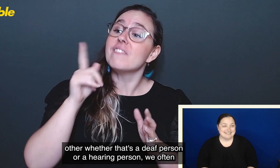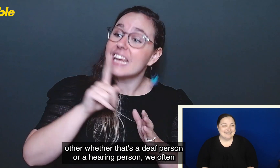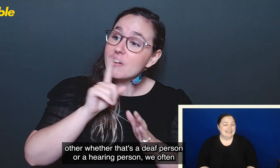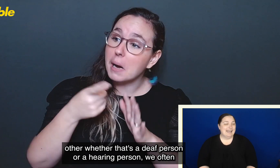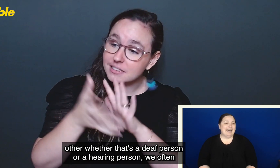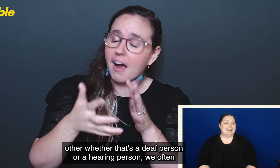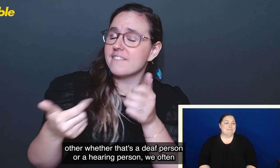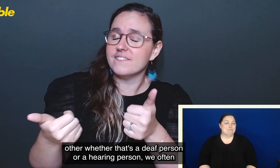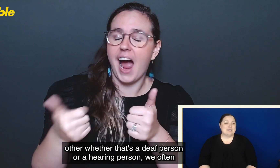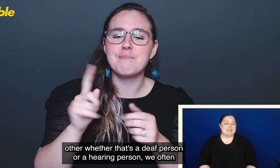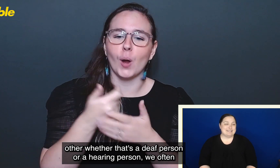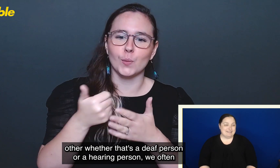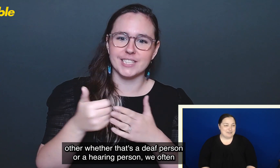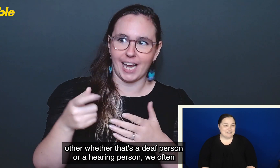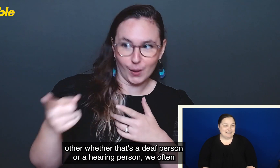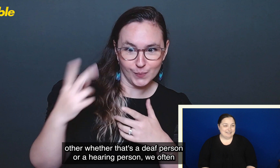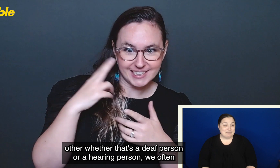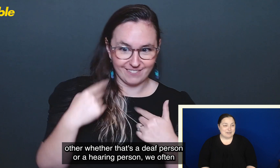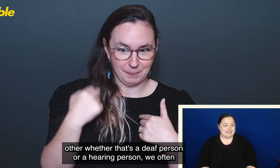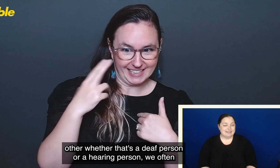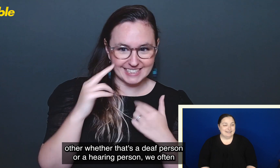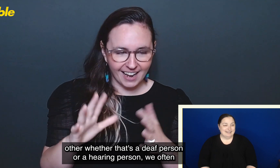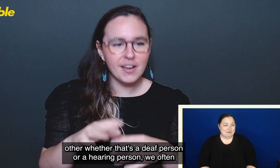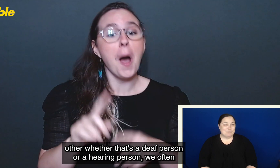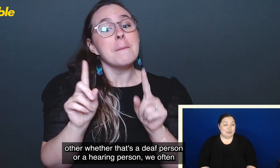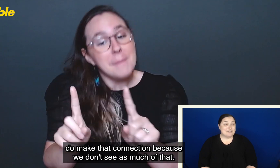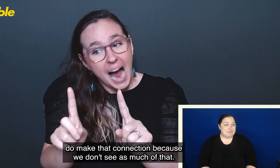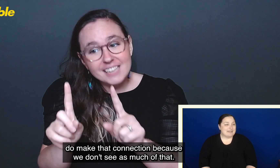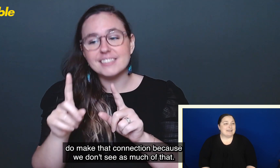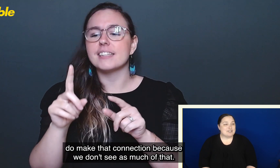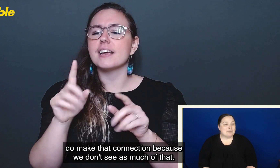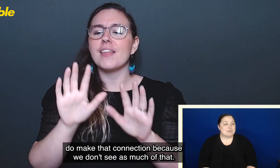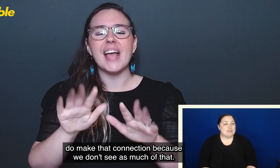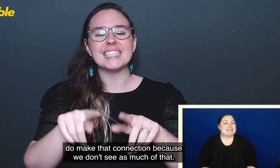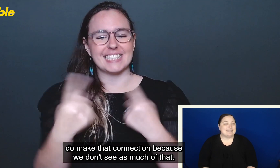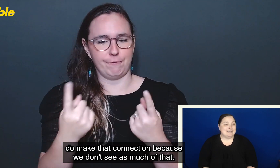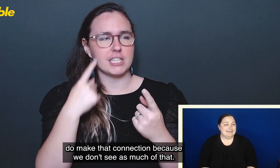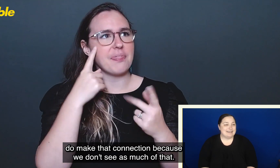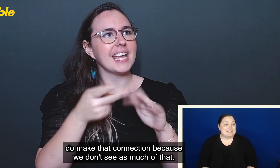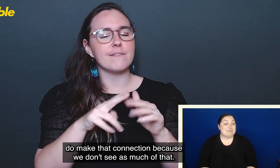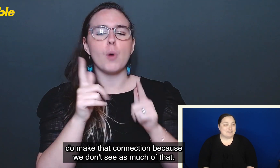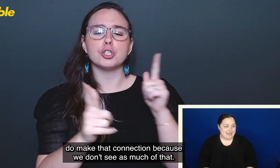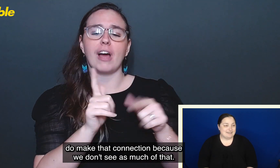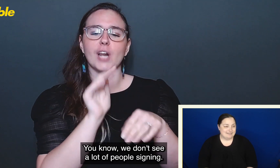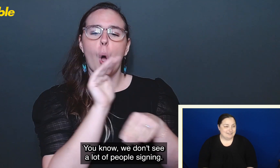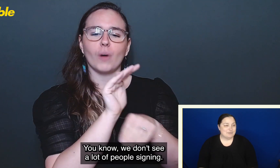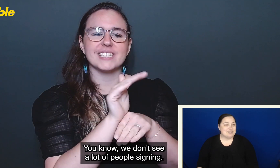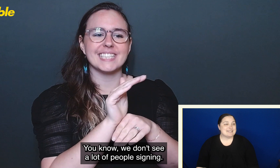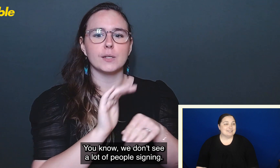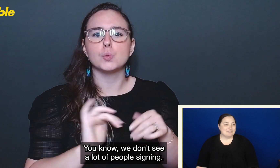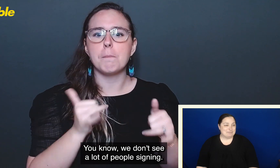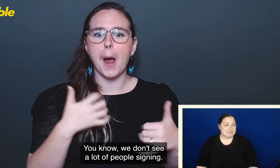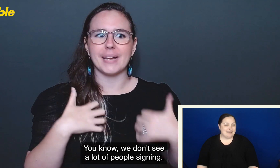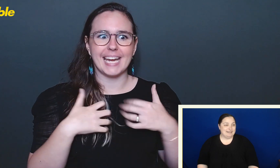other. Whether that's a deaf person or a hearing person, we often do make that connection because we don't see as much of that. We don't